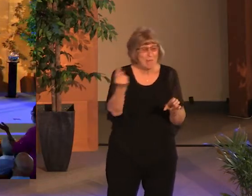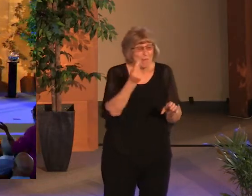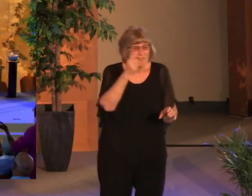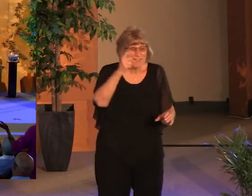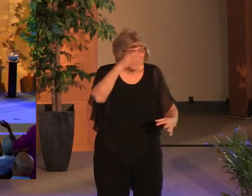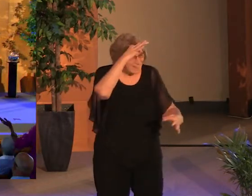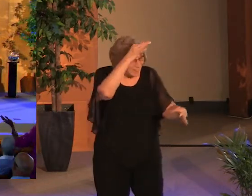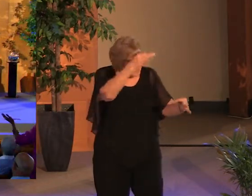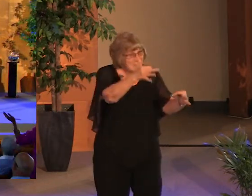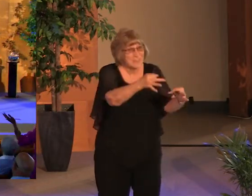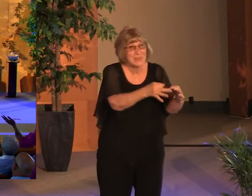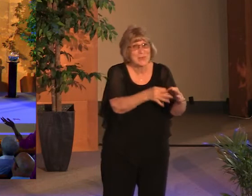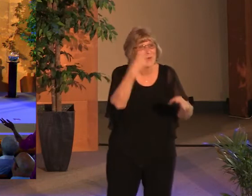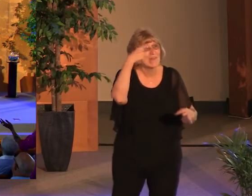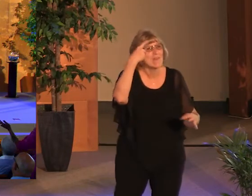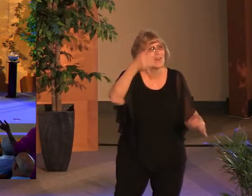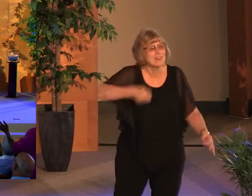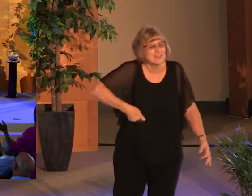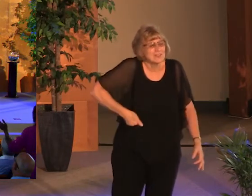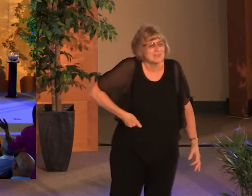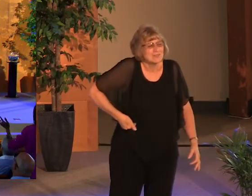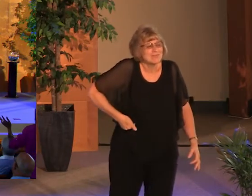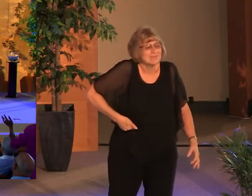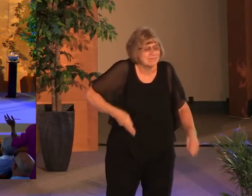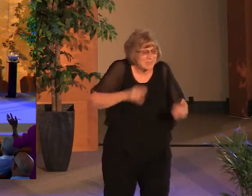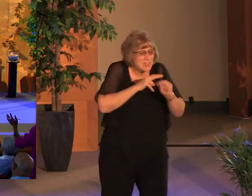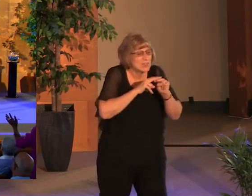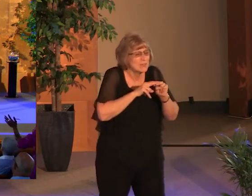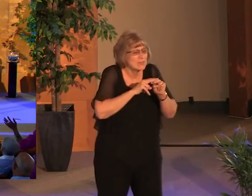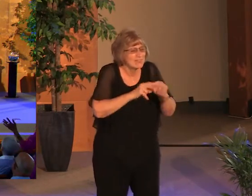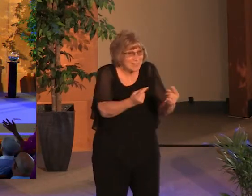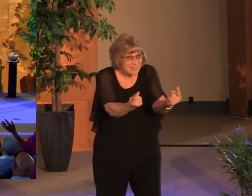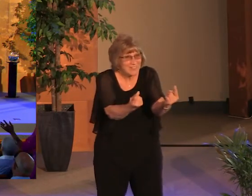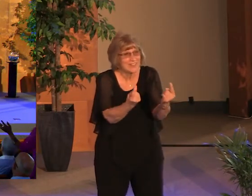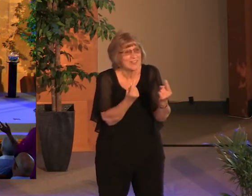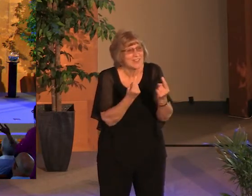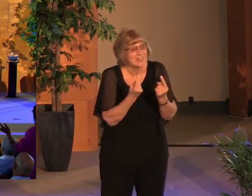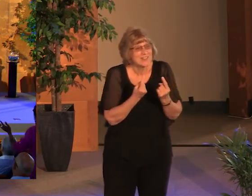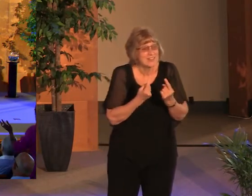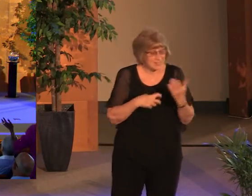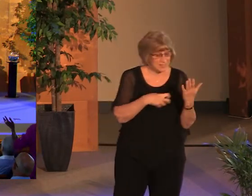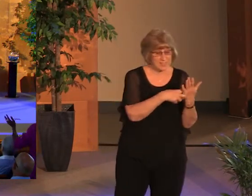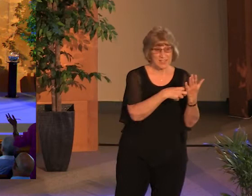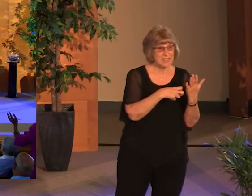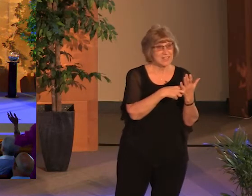is faith to hear the diesels humming. Don't need no